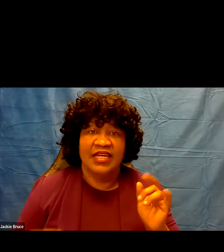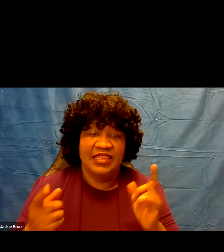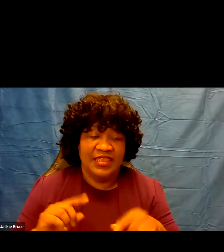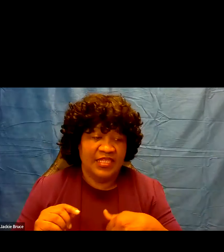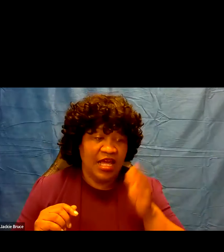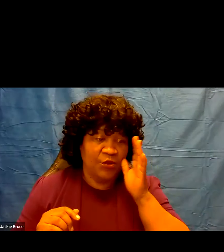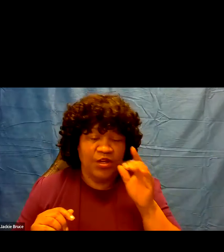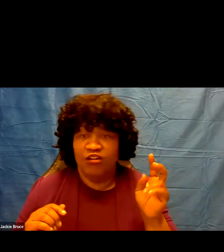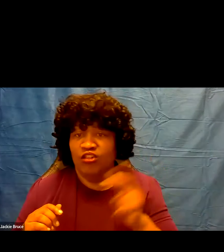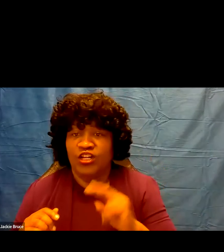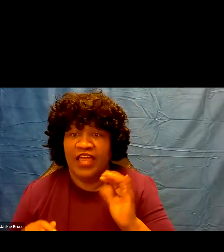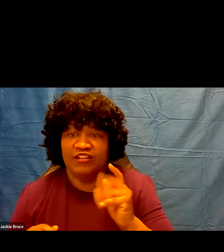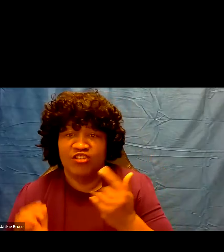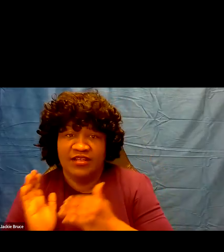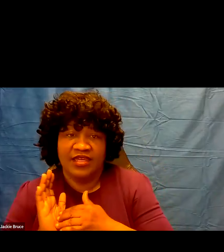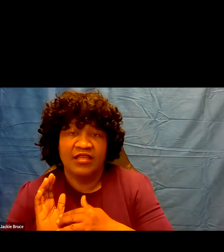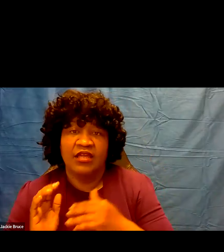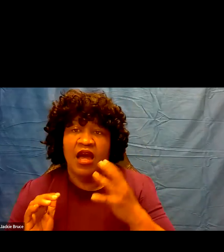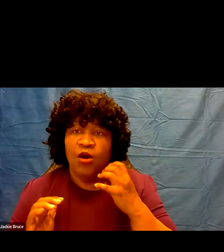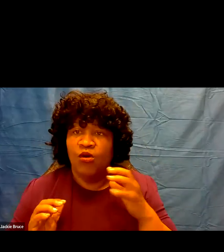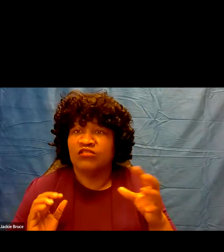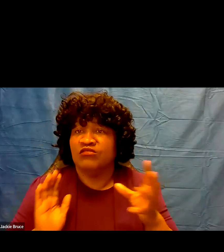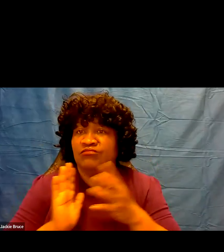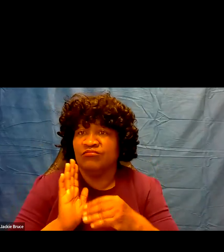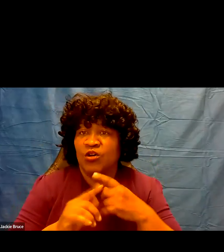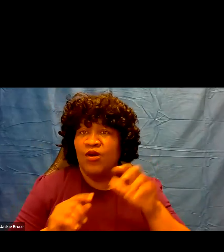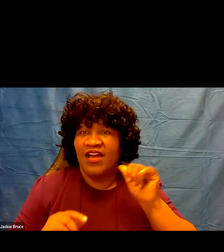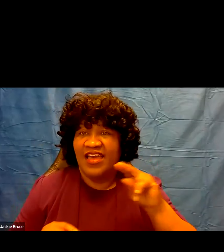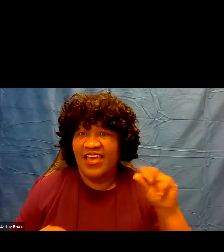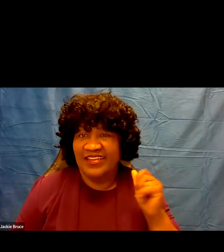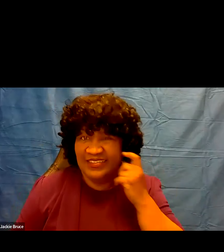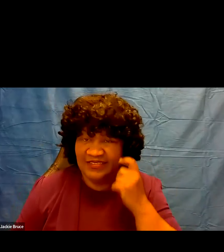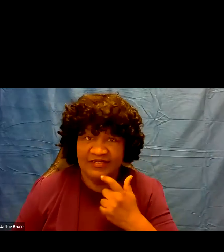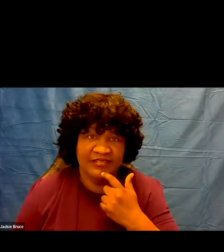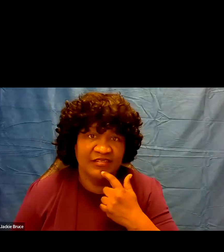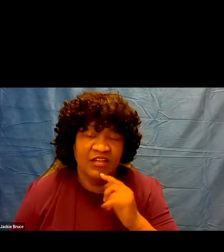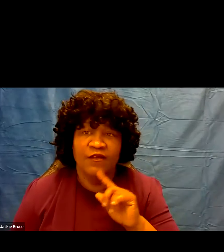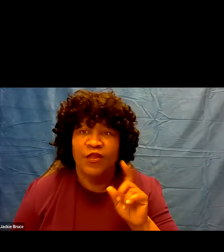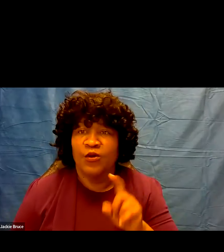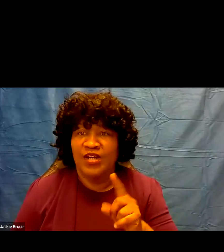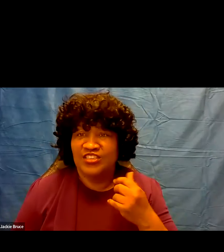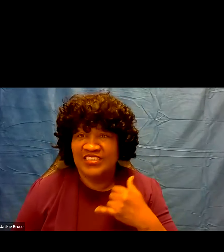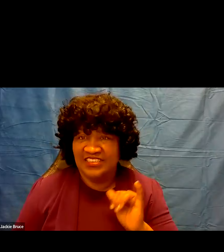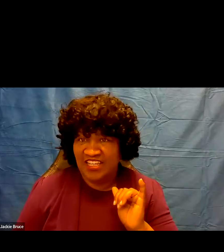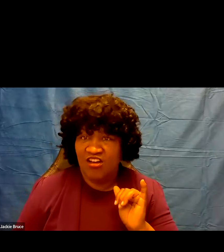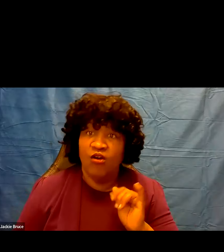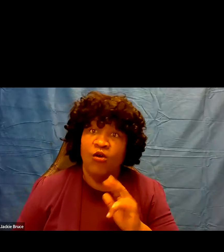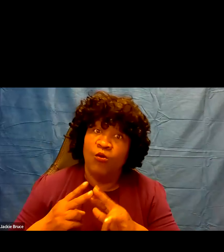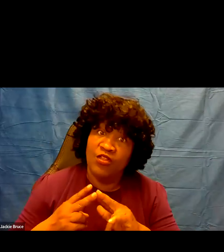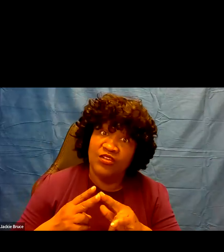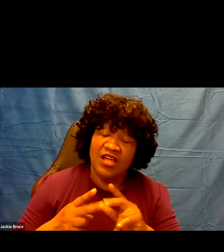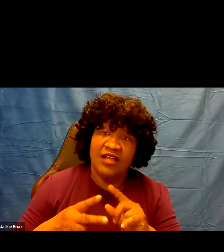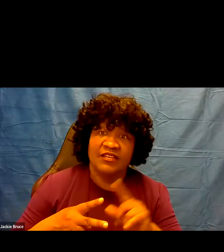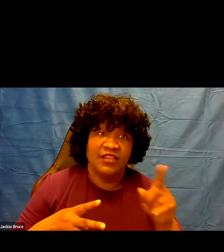to the chat, but I do want to echo what Anna just said, which is I think the question's still out there, both whether or not there's